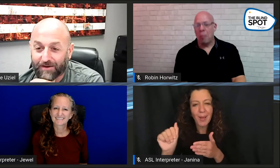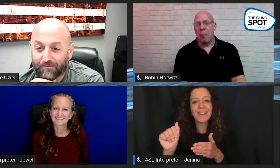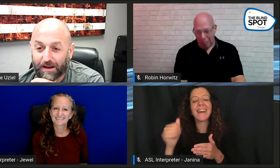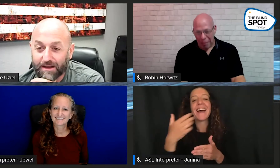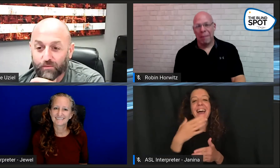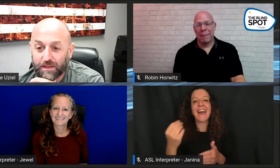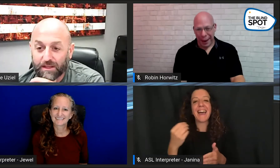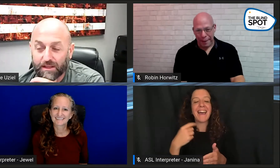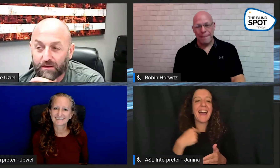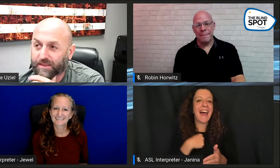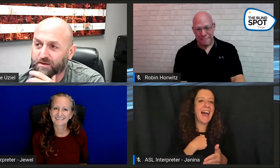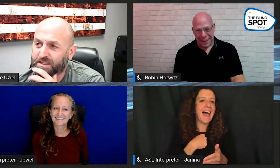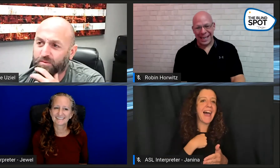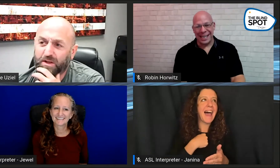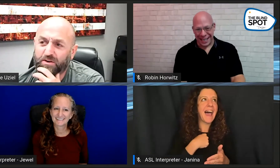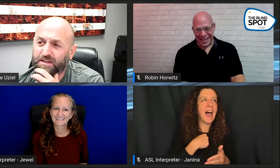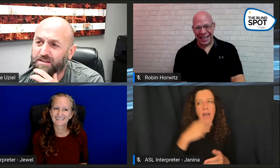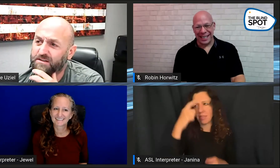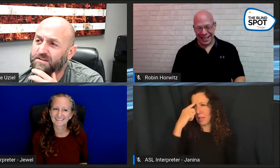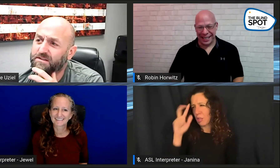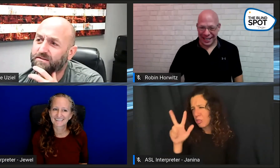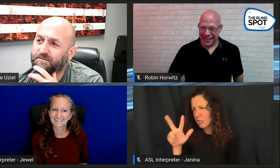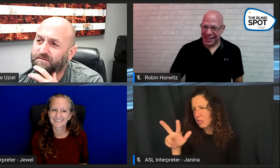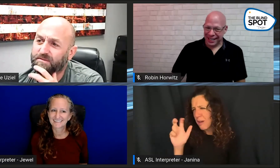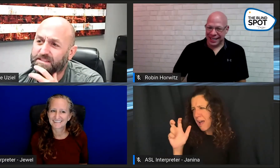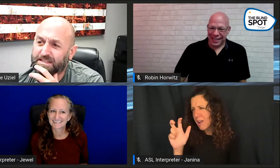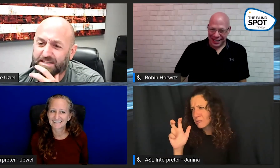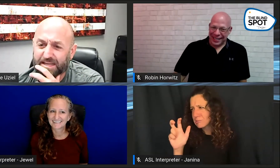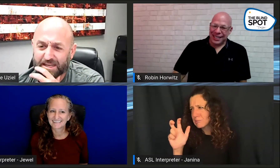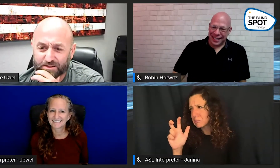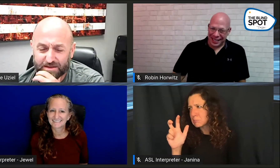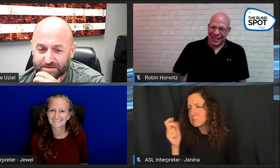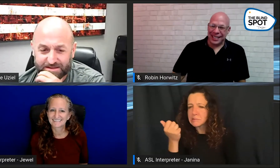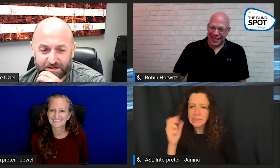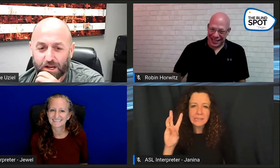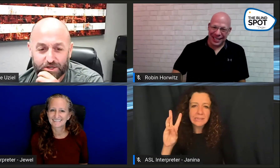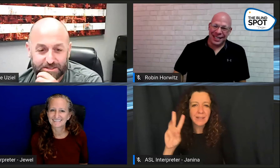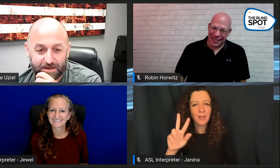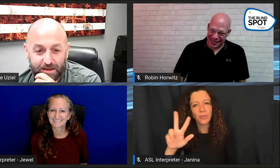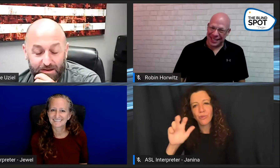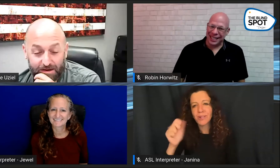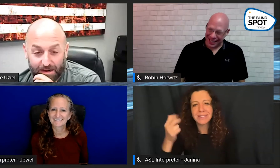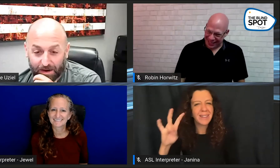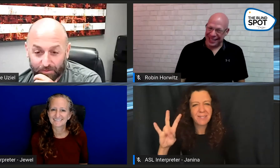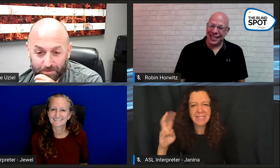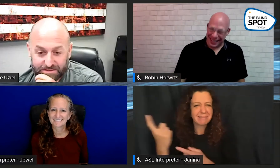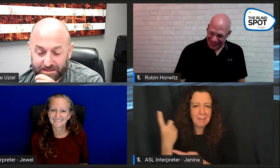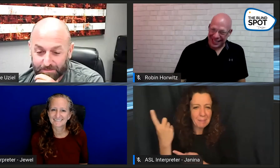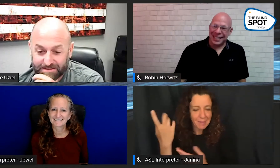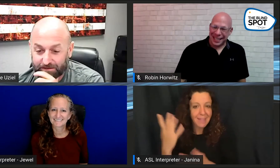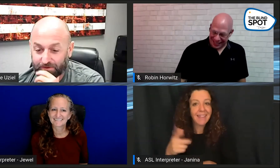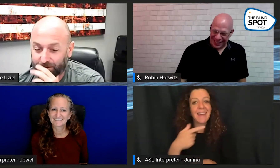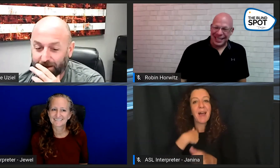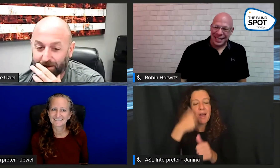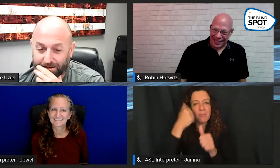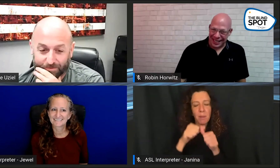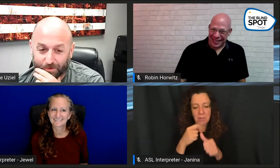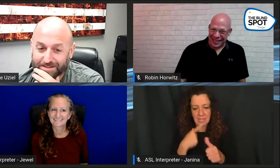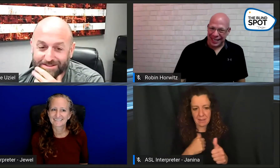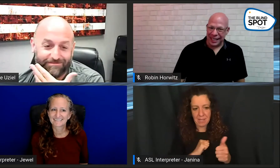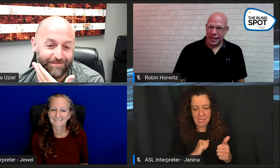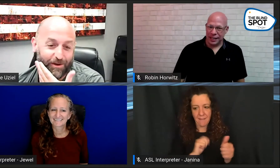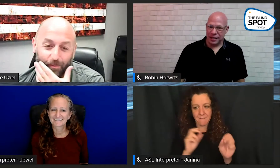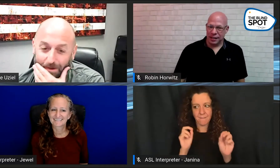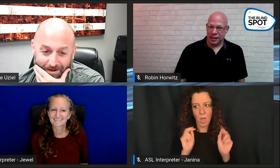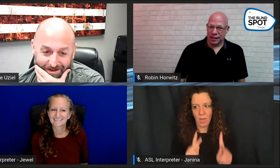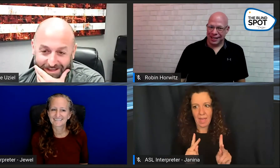And I didn't really, I think it was like $316 or $17. And I remember saying to myself, okay, like